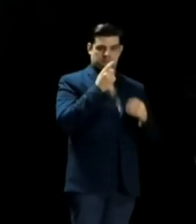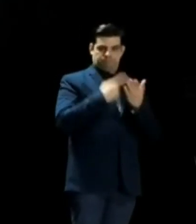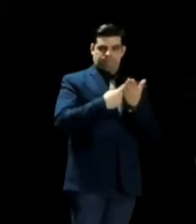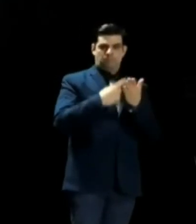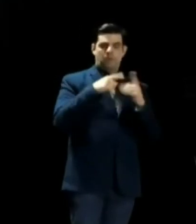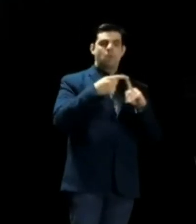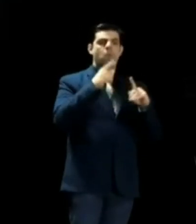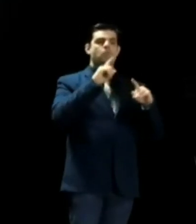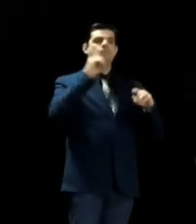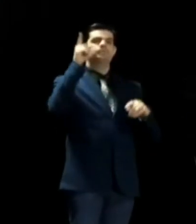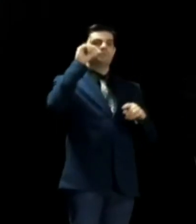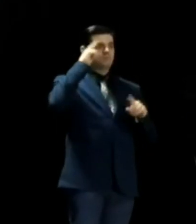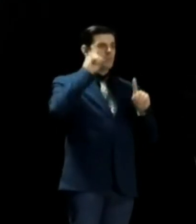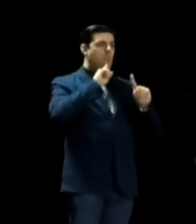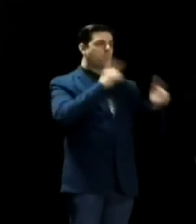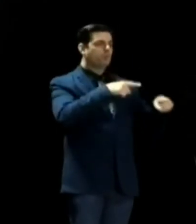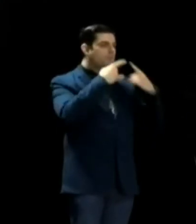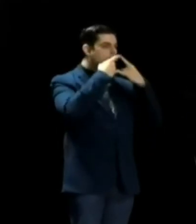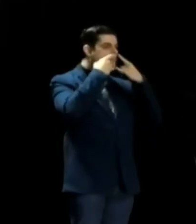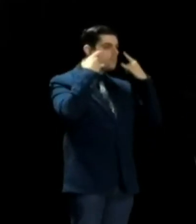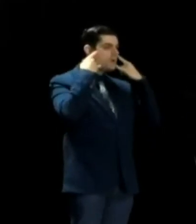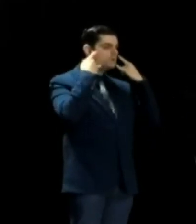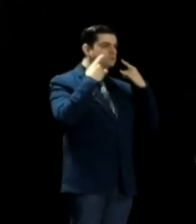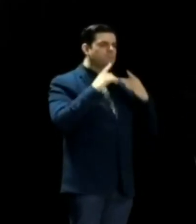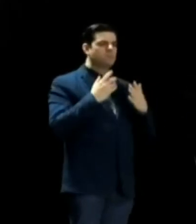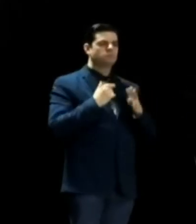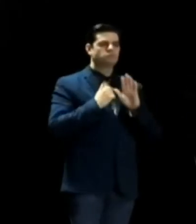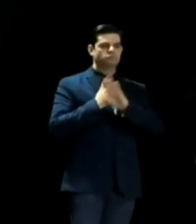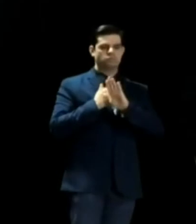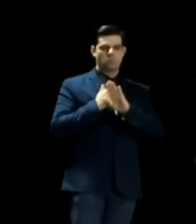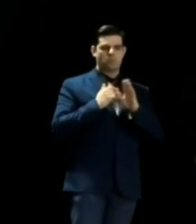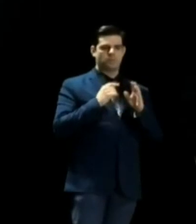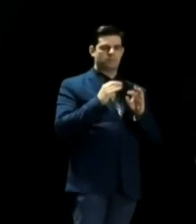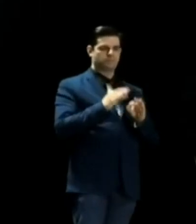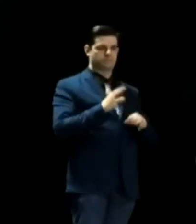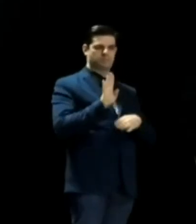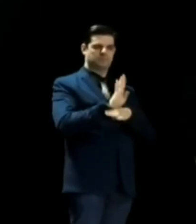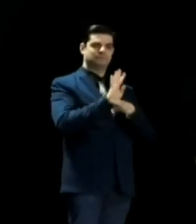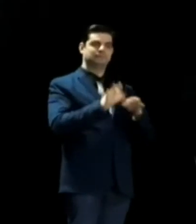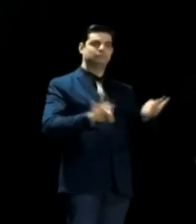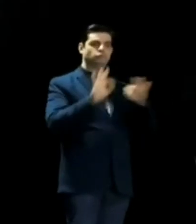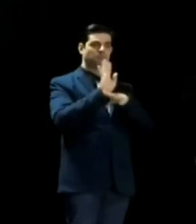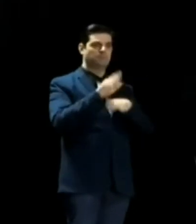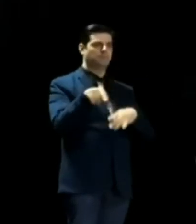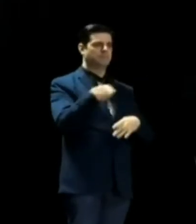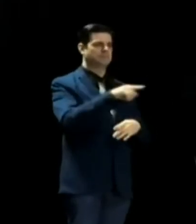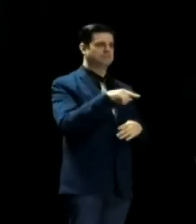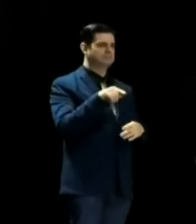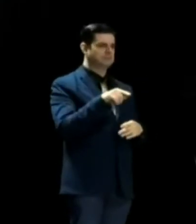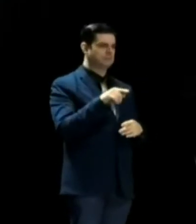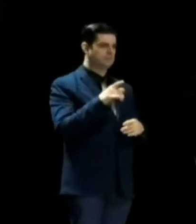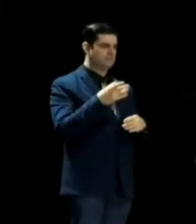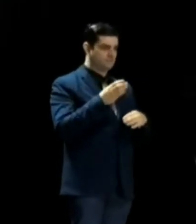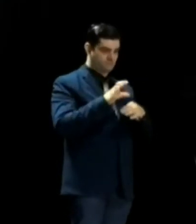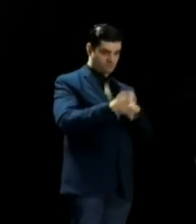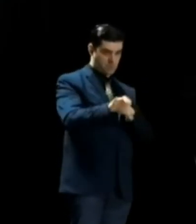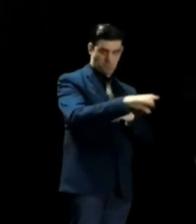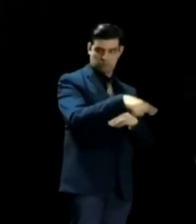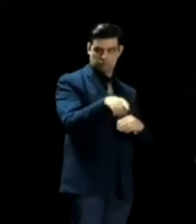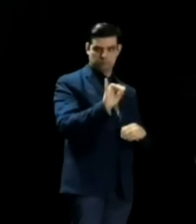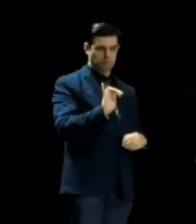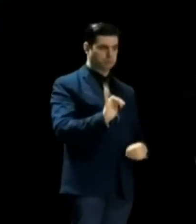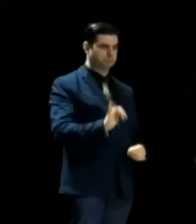essential businesses here on enforcing that? Well, you need to wear a mask. That's the